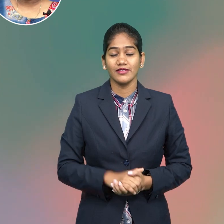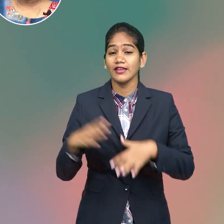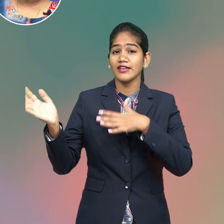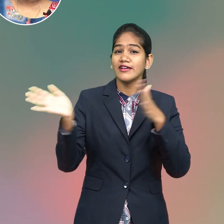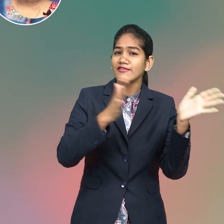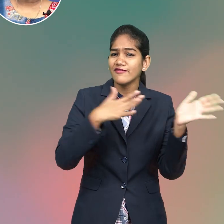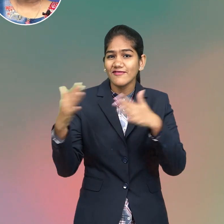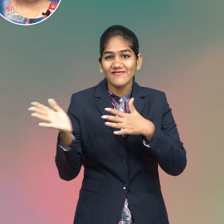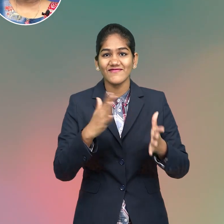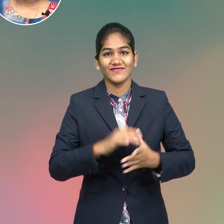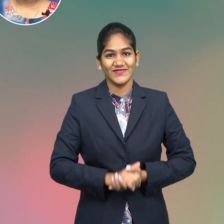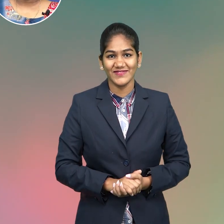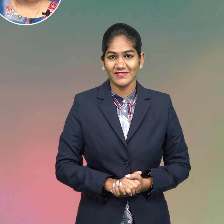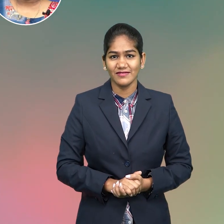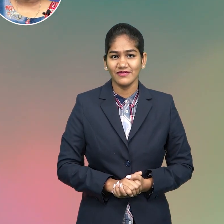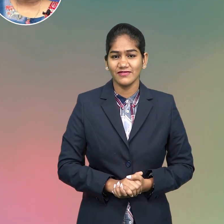windy.